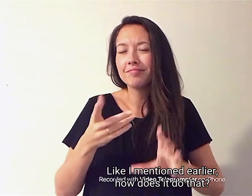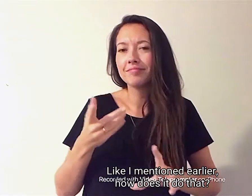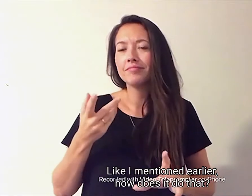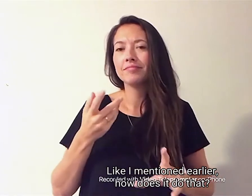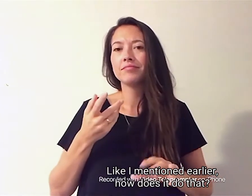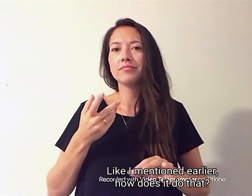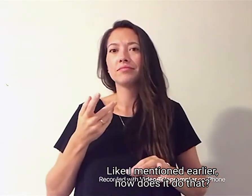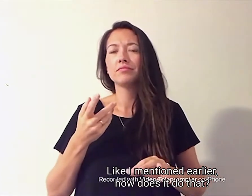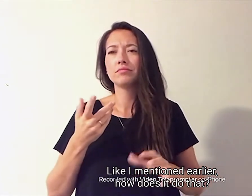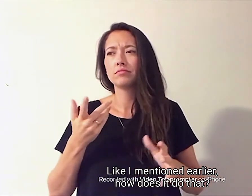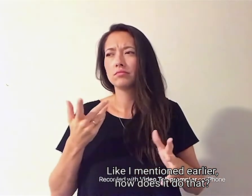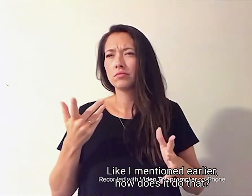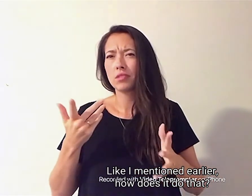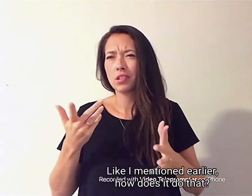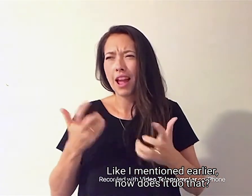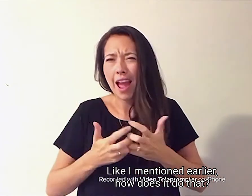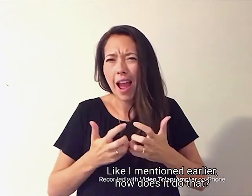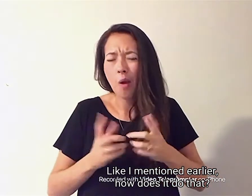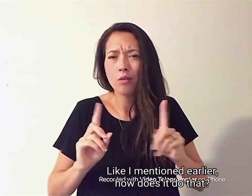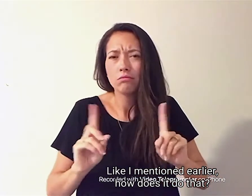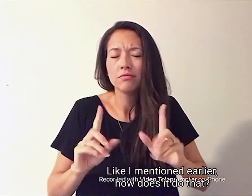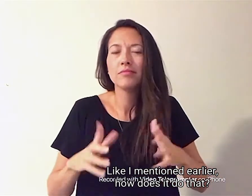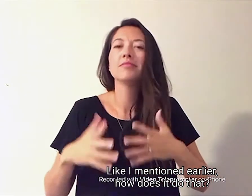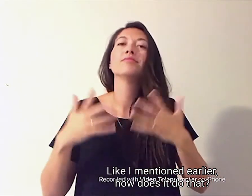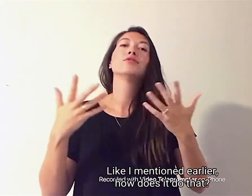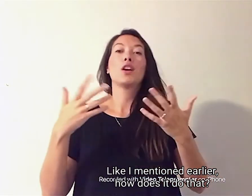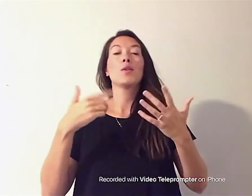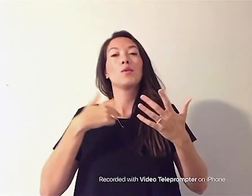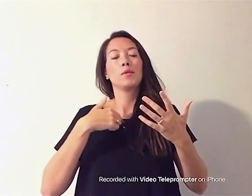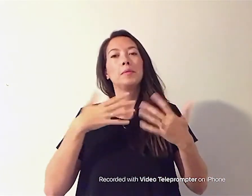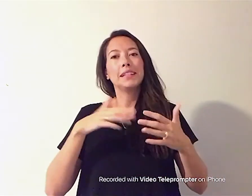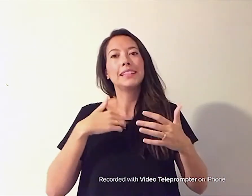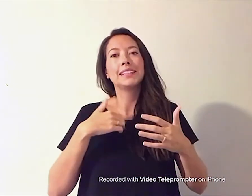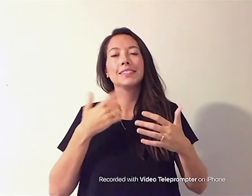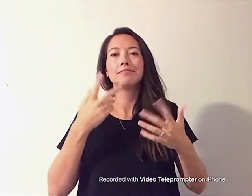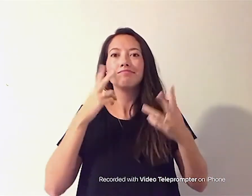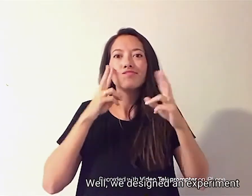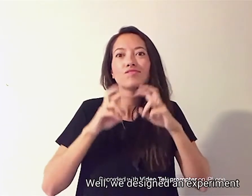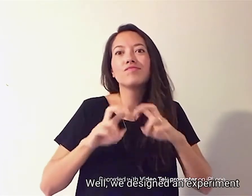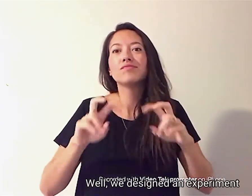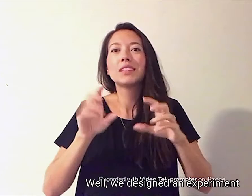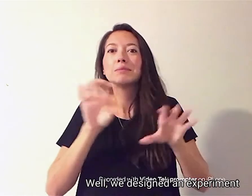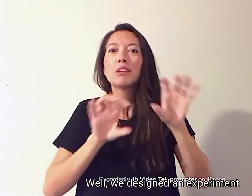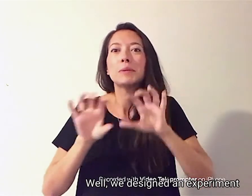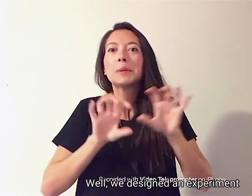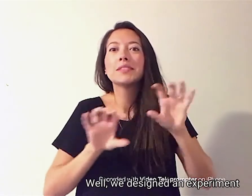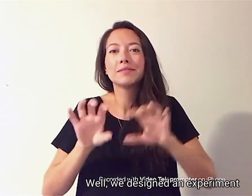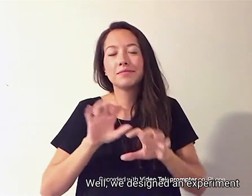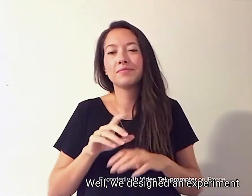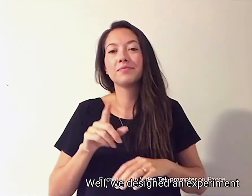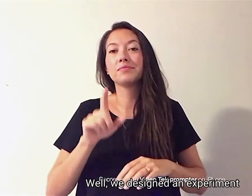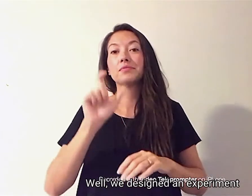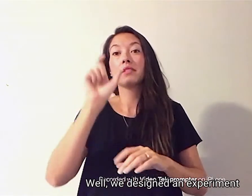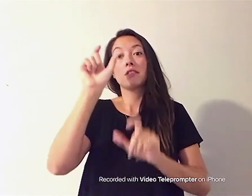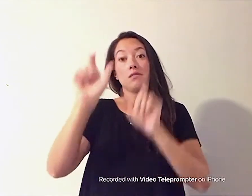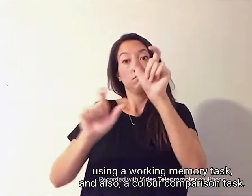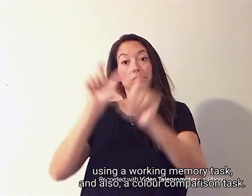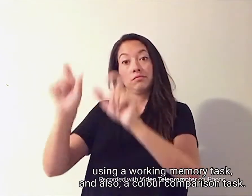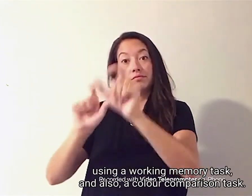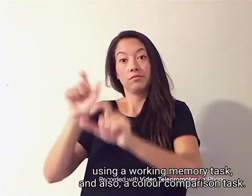earlier. How does it do that? Well, we designed an experiment using a working